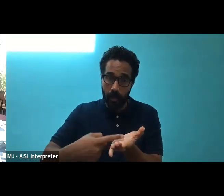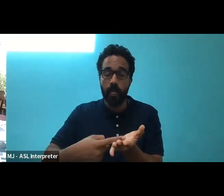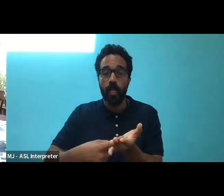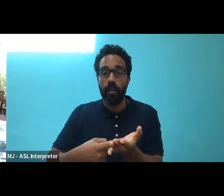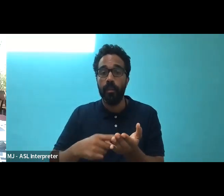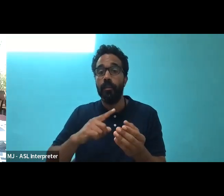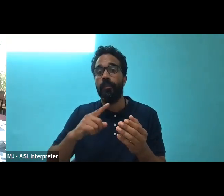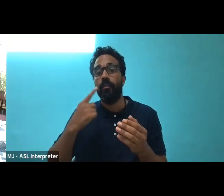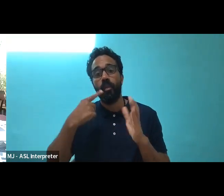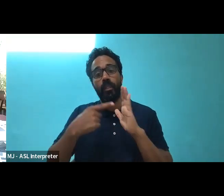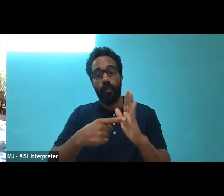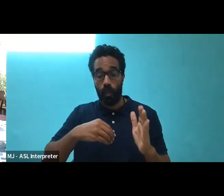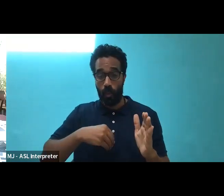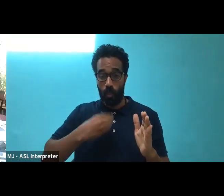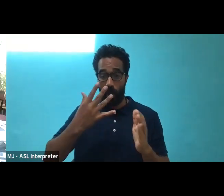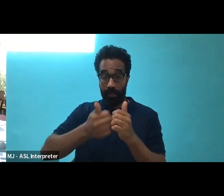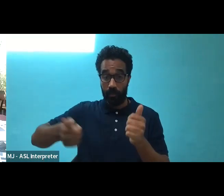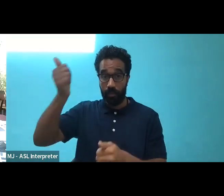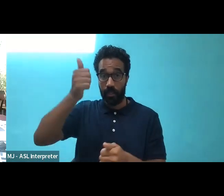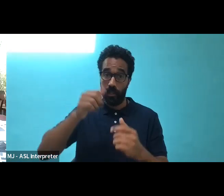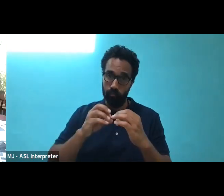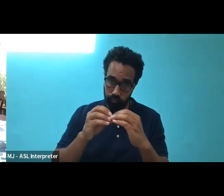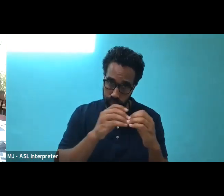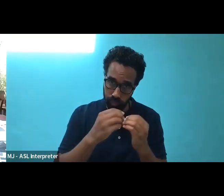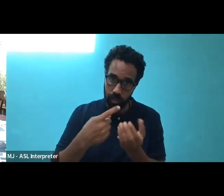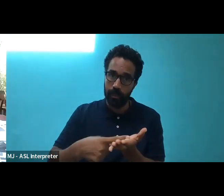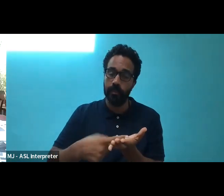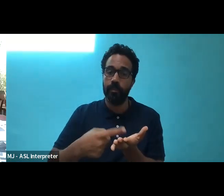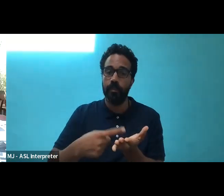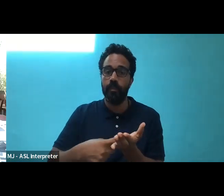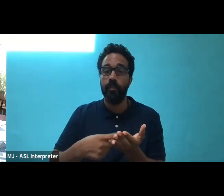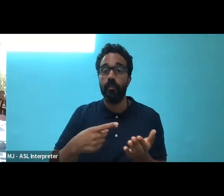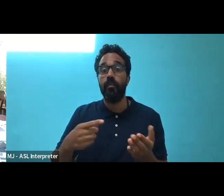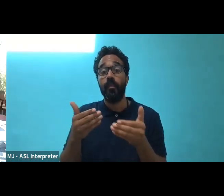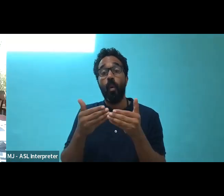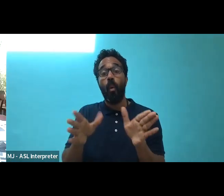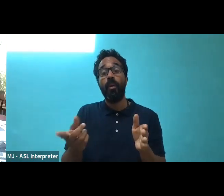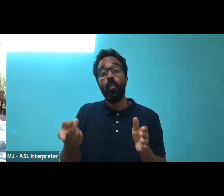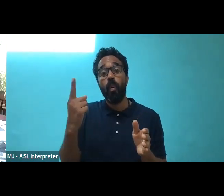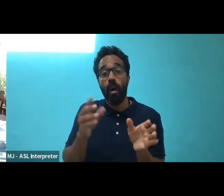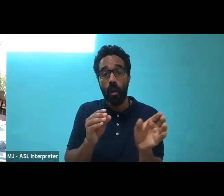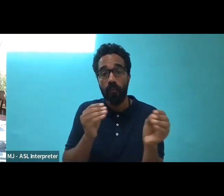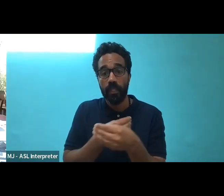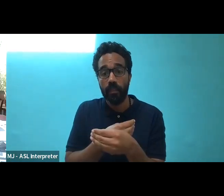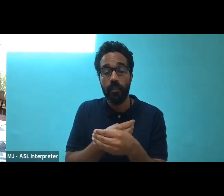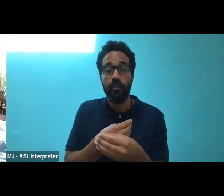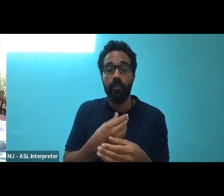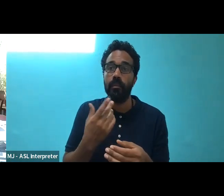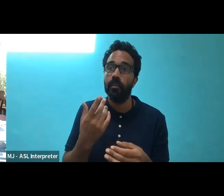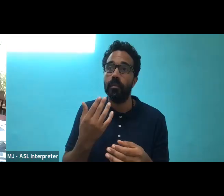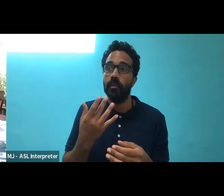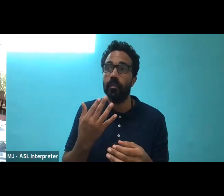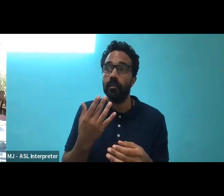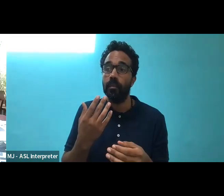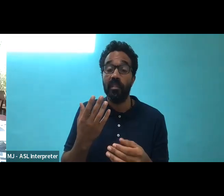white supremacy. We've stepped up our outreach. We opened up a satellite office in probably the most